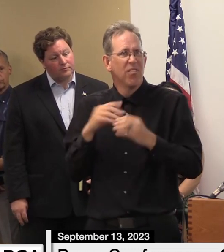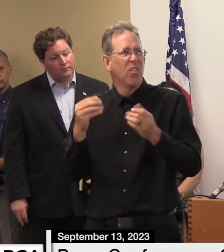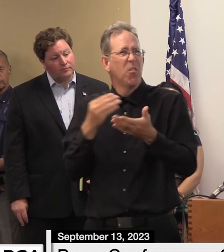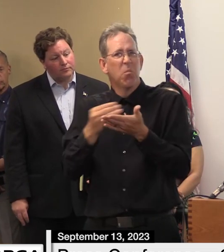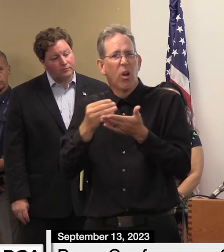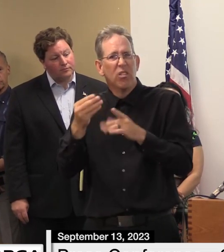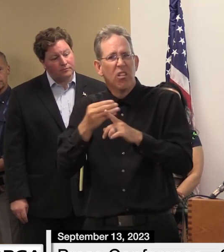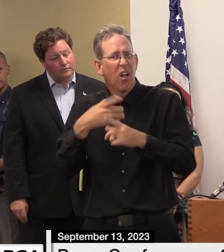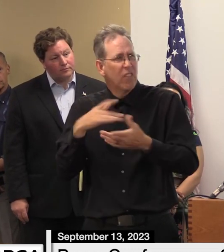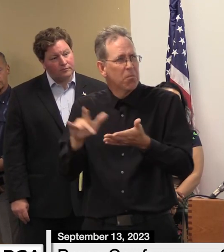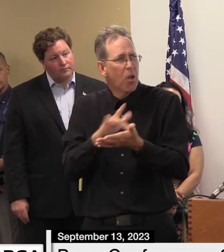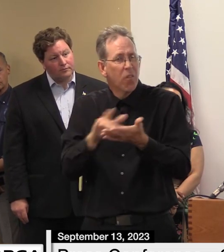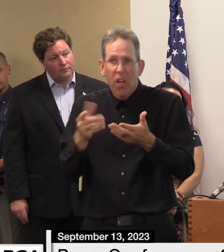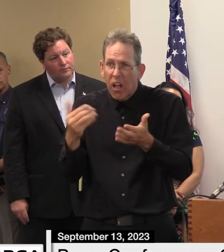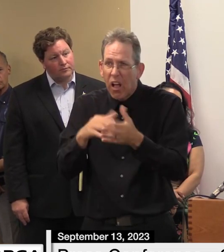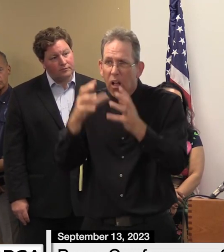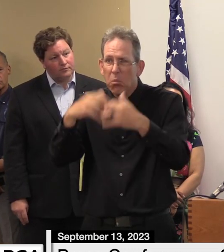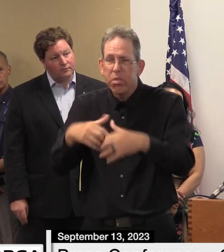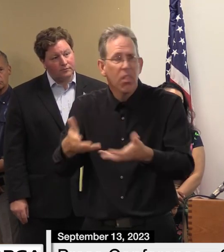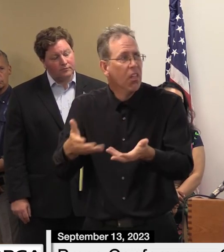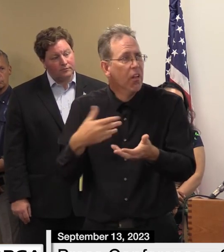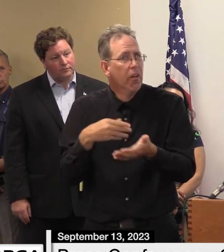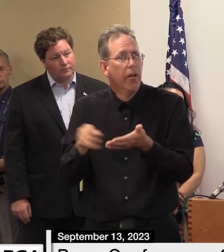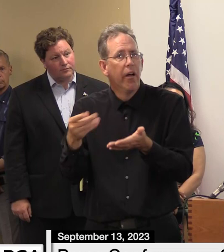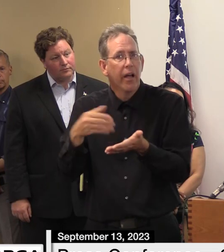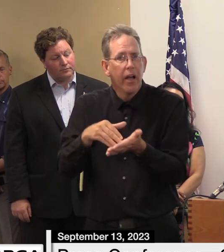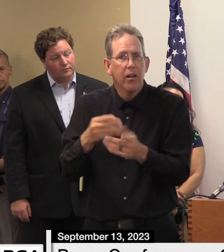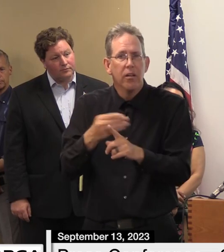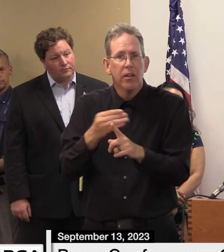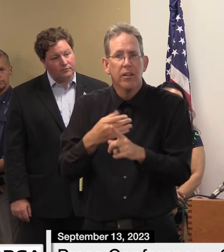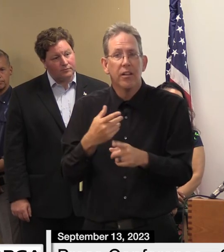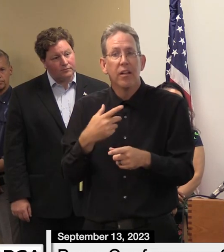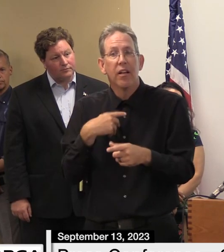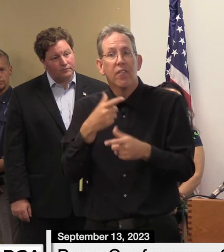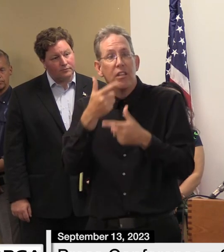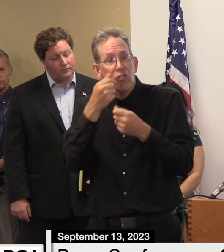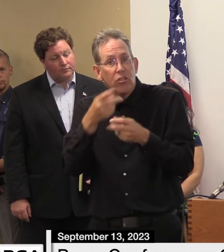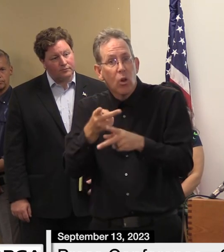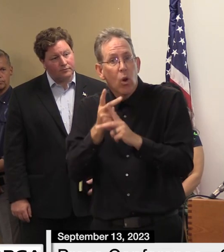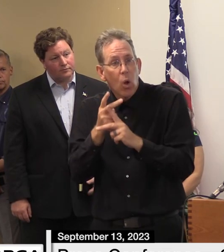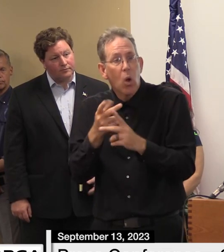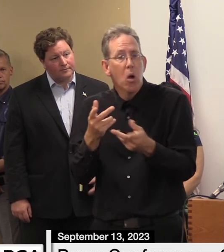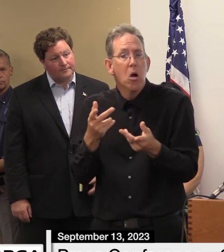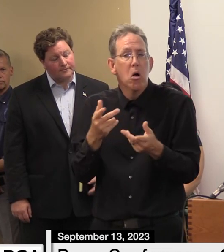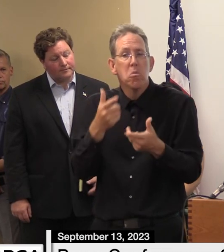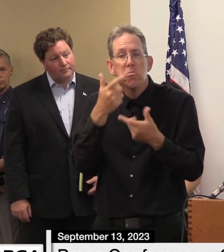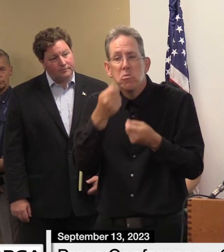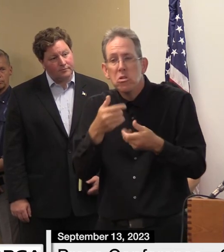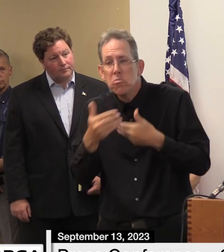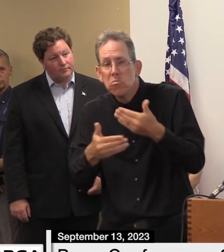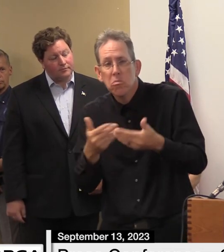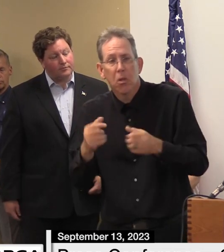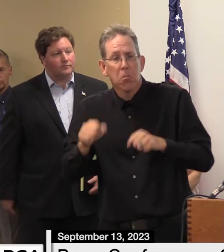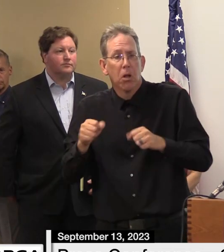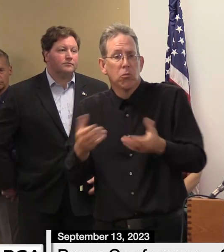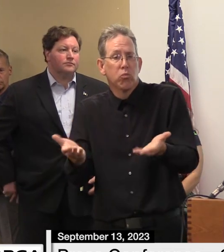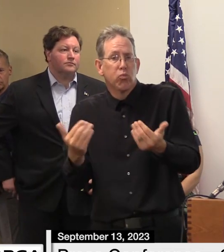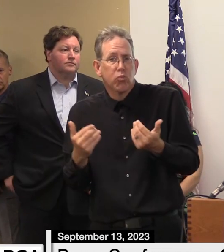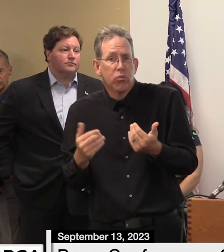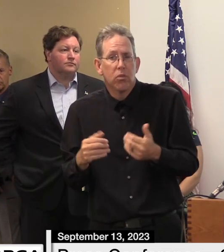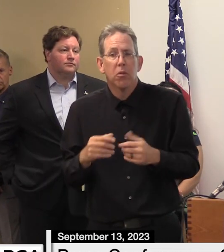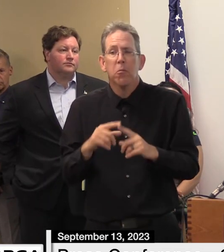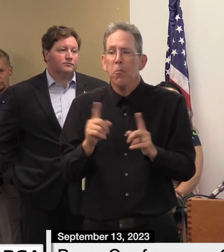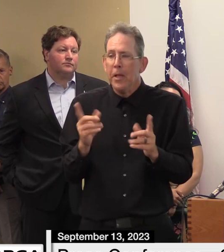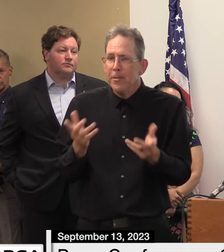and if they're interested in that, then we'd like to look at what may be possible. But I go back to the idea of needing to braid together